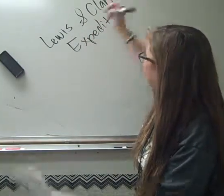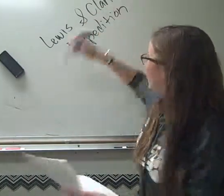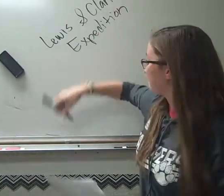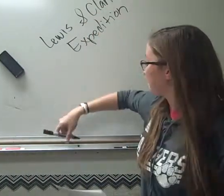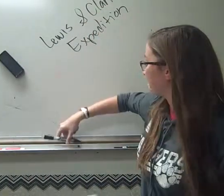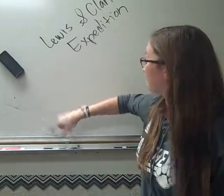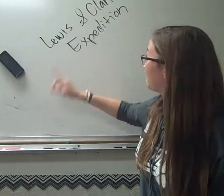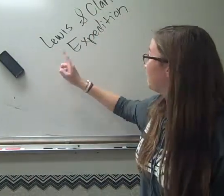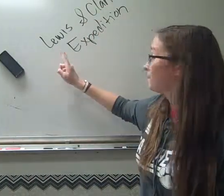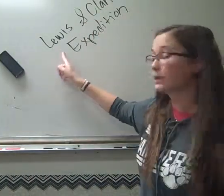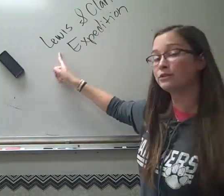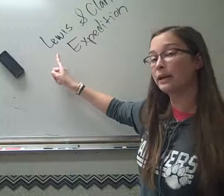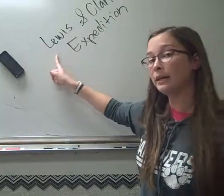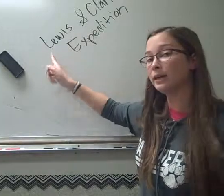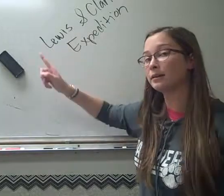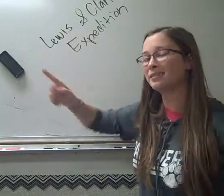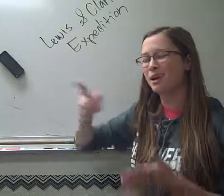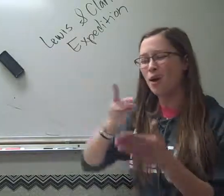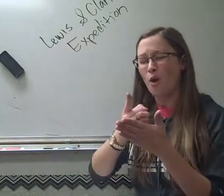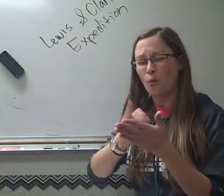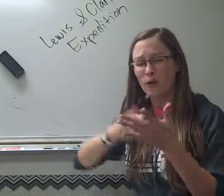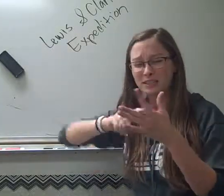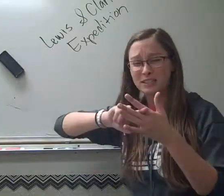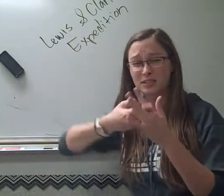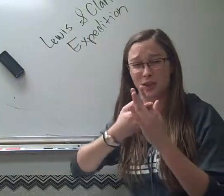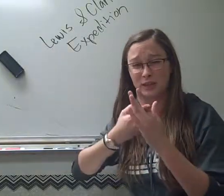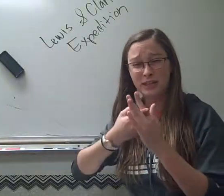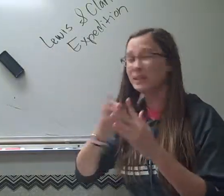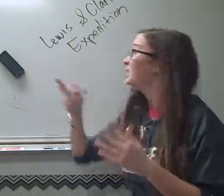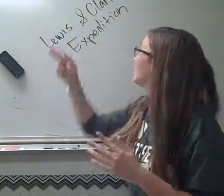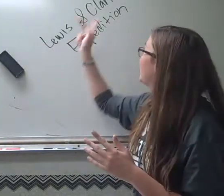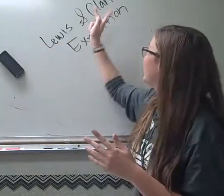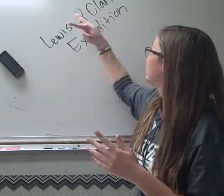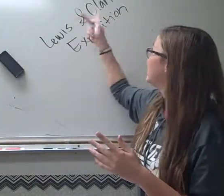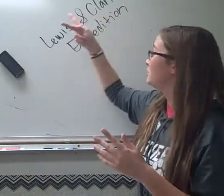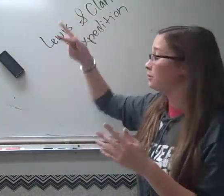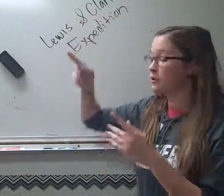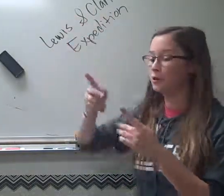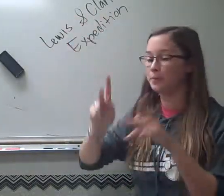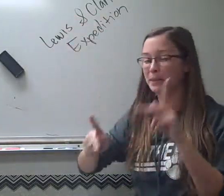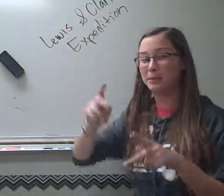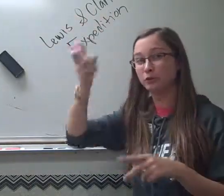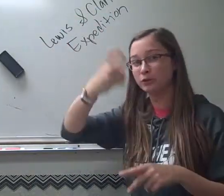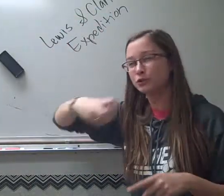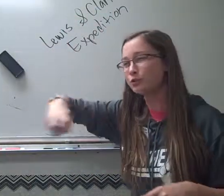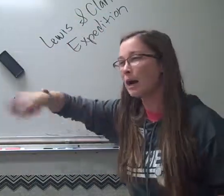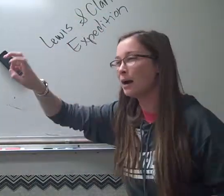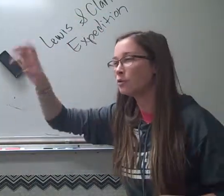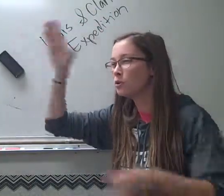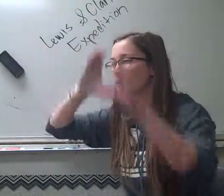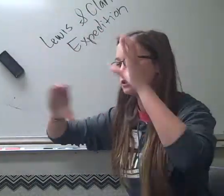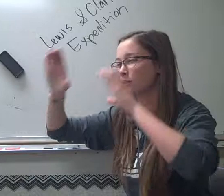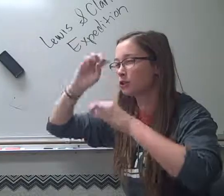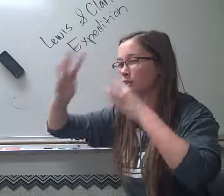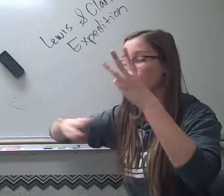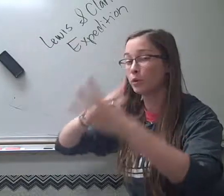Okay, this right here. What started these two people to travel and search the